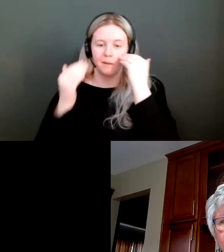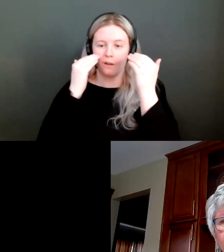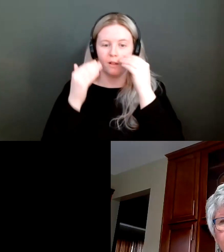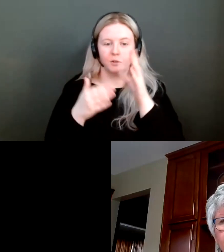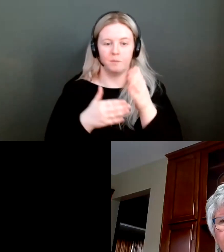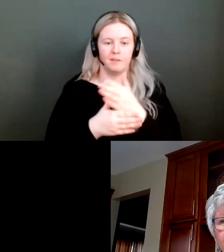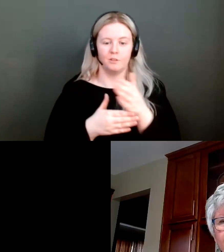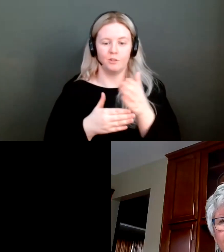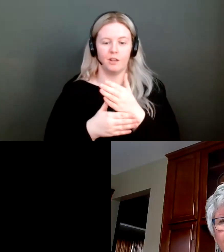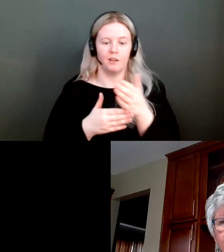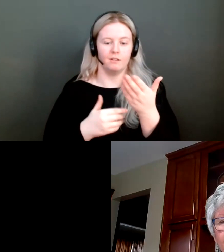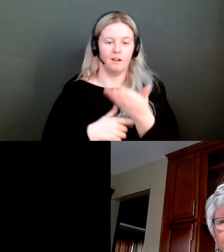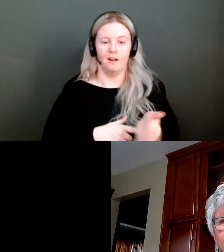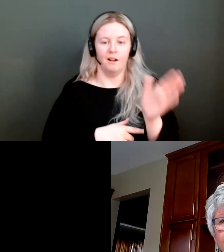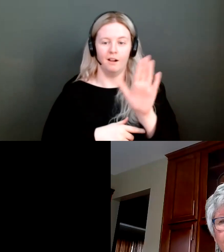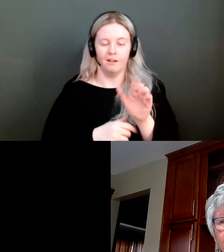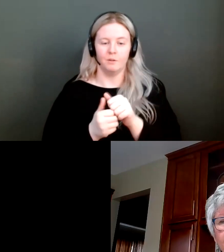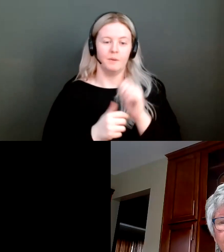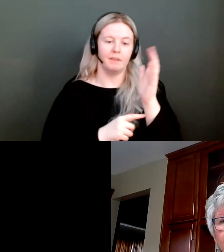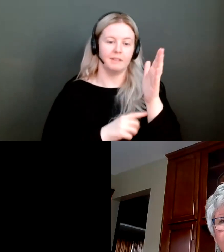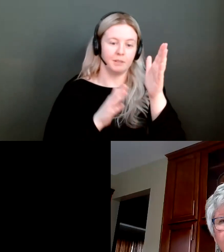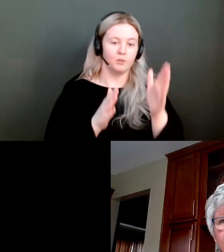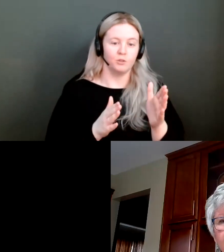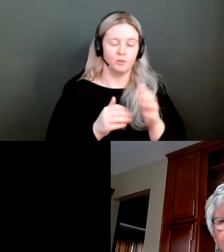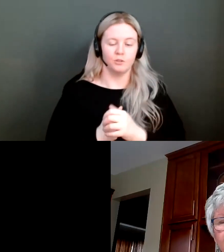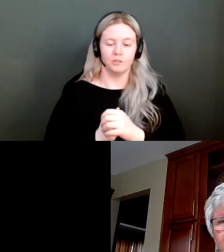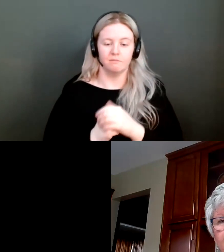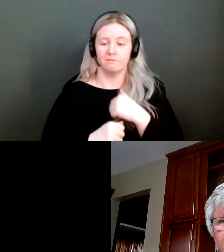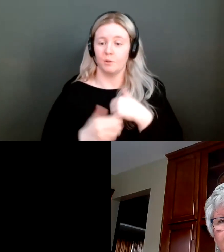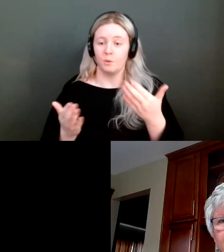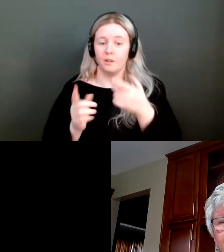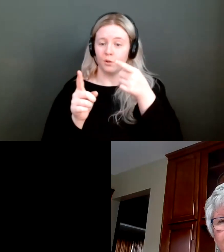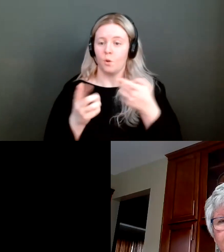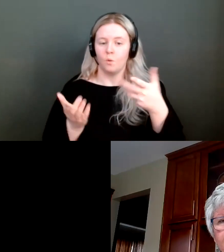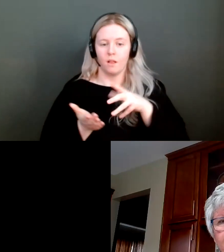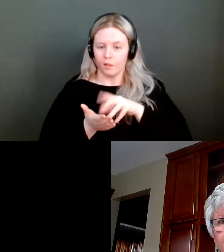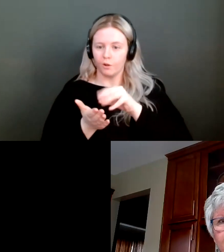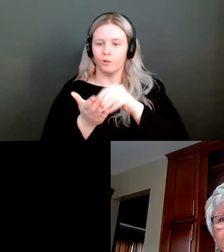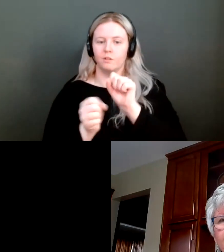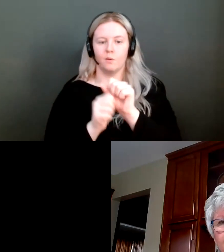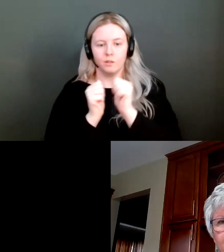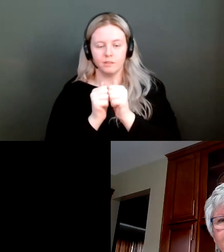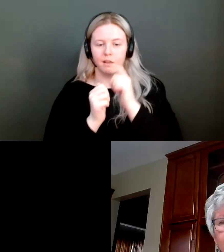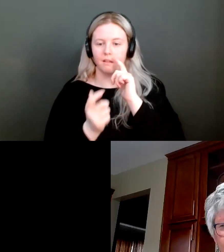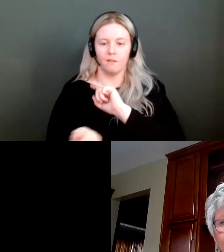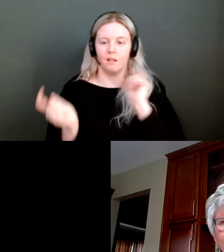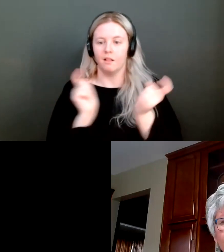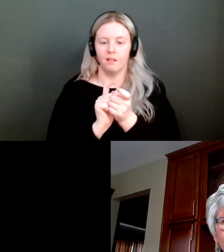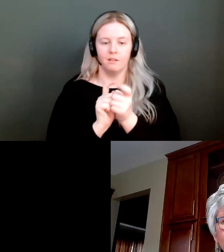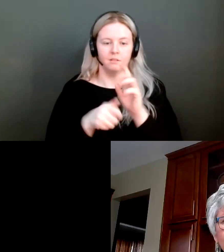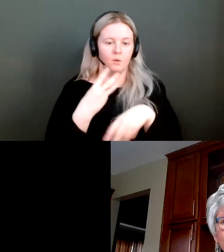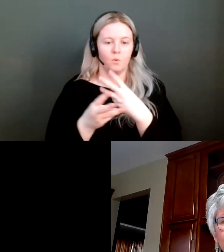throughout with our speakers. And we're here to learn and to come together to make a difference. So thank you so much